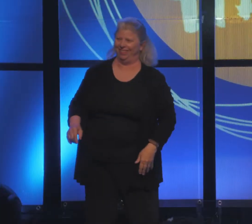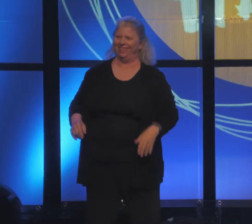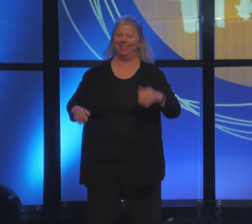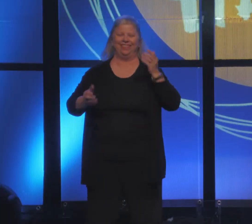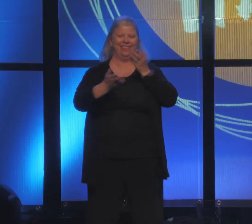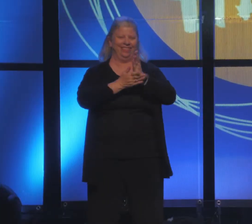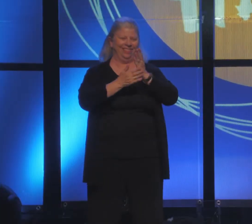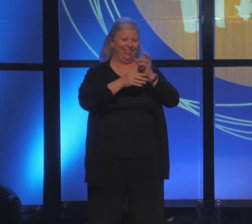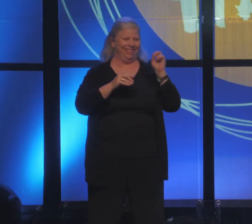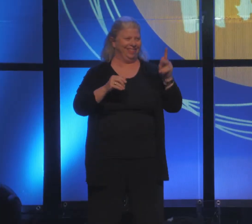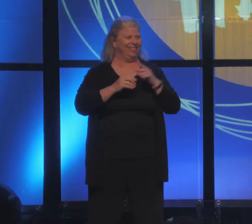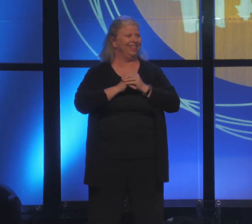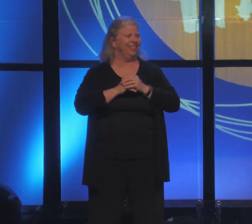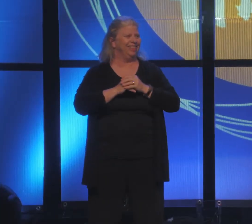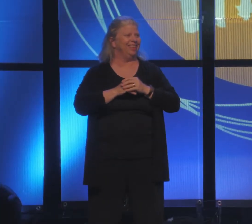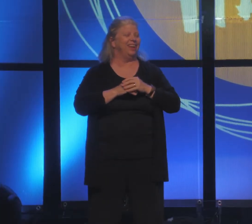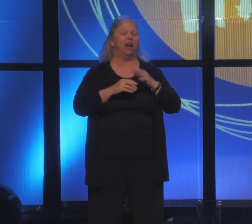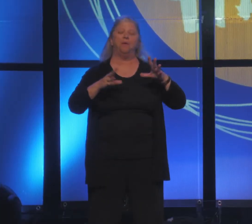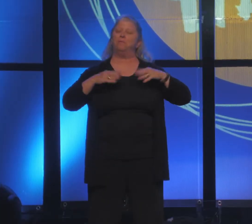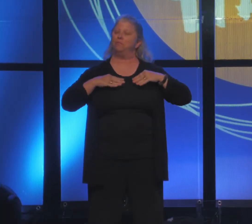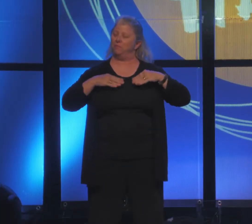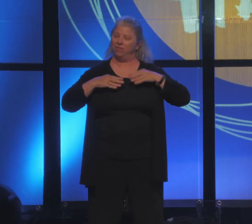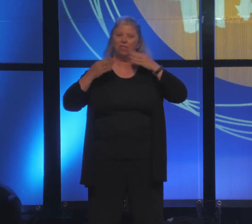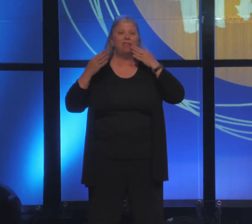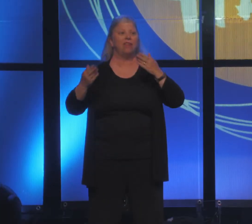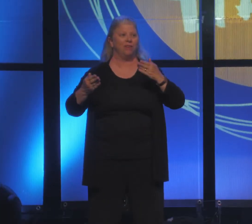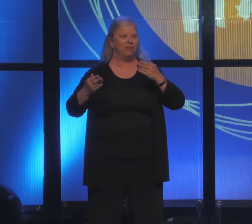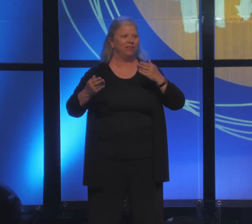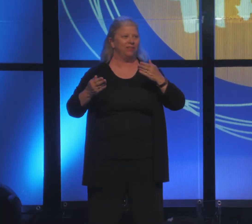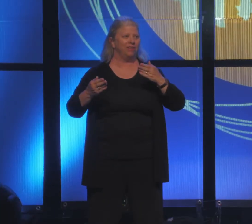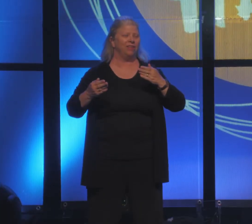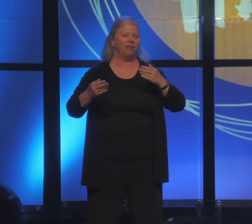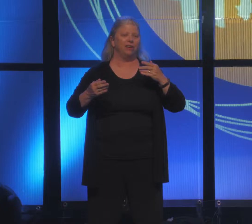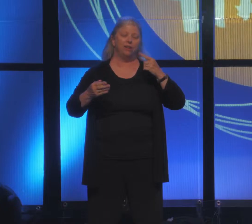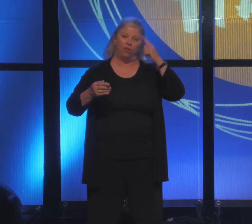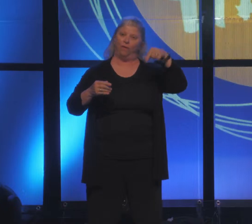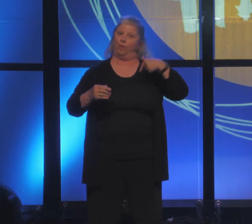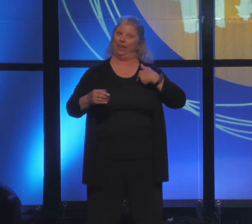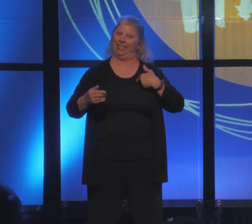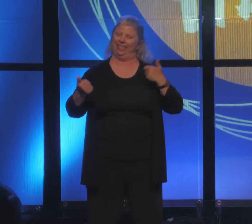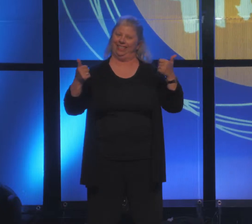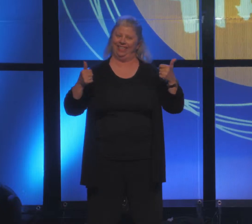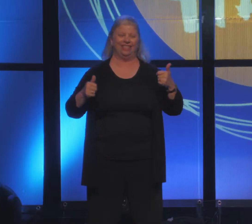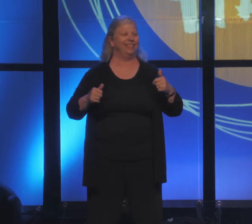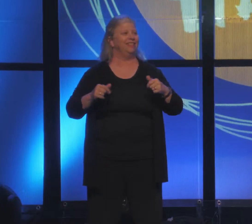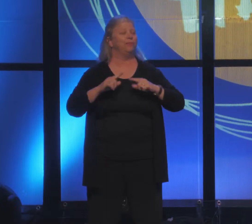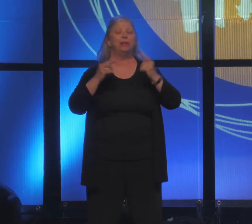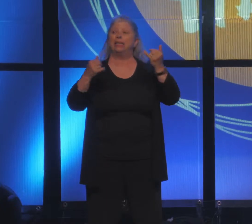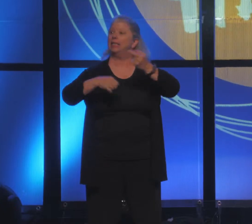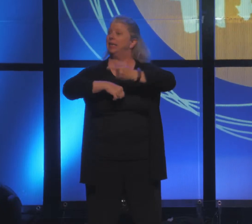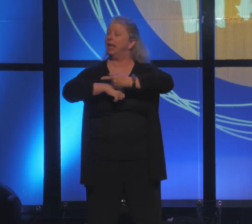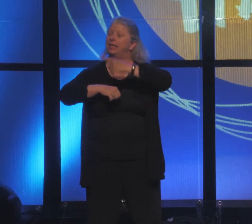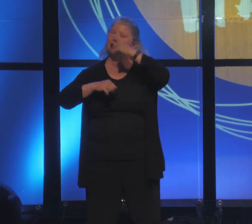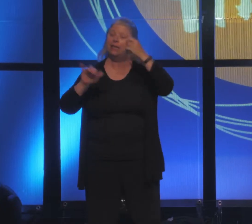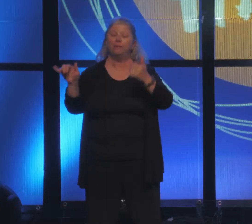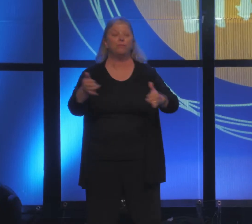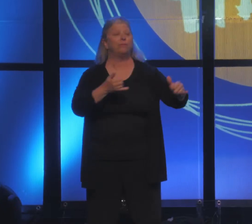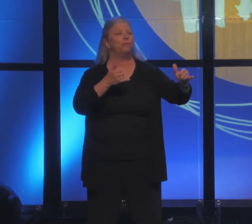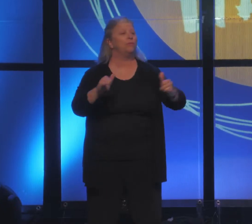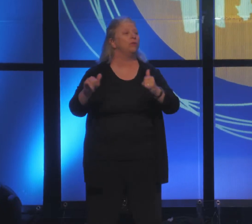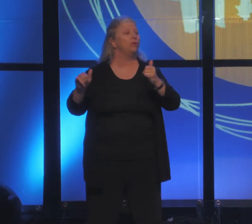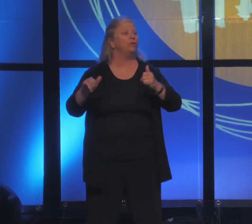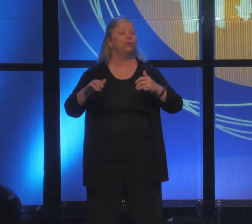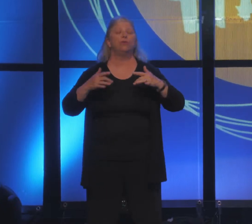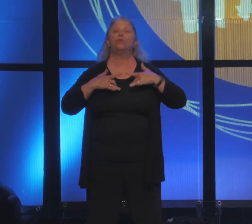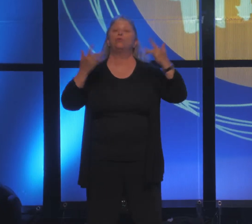All right. I'll take it. Thank you. That was totally just for me. But yeah, today is our summer bash. We are